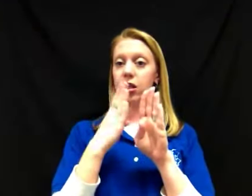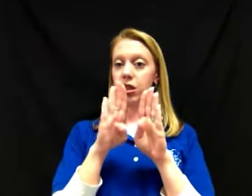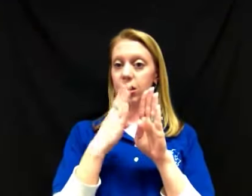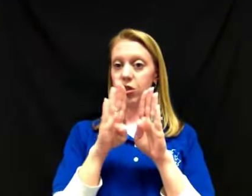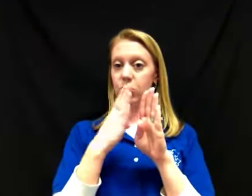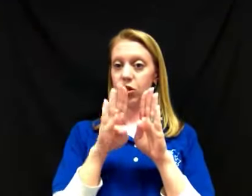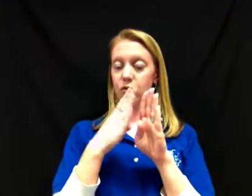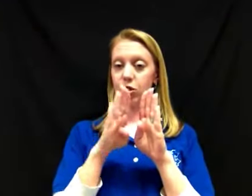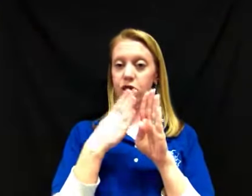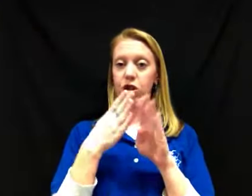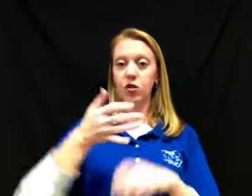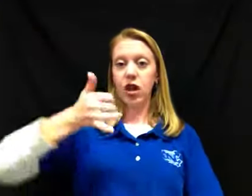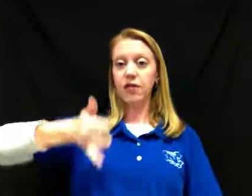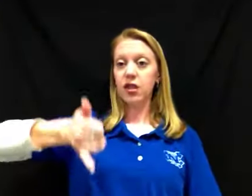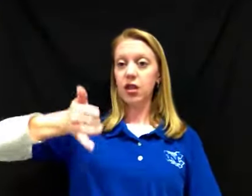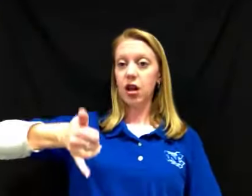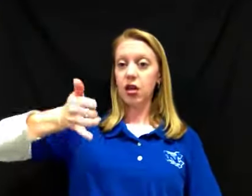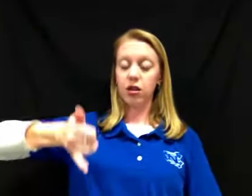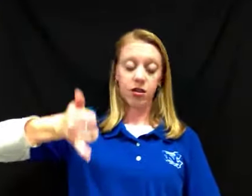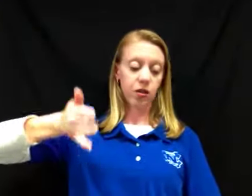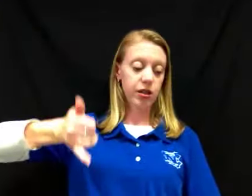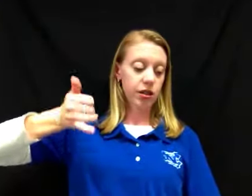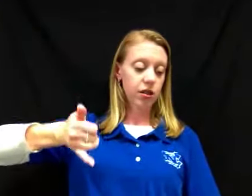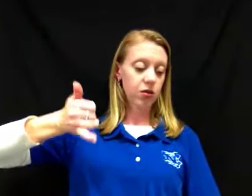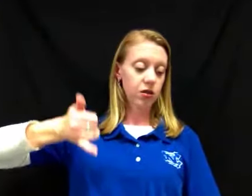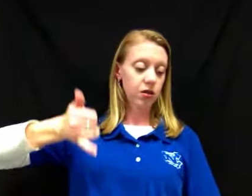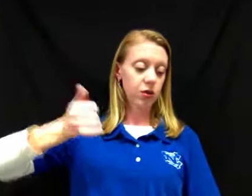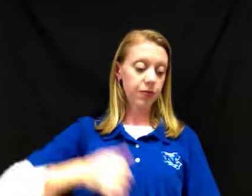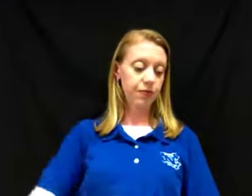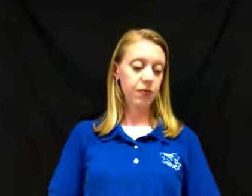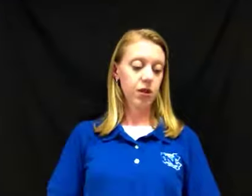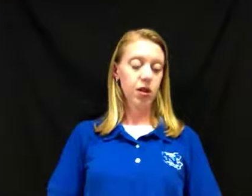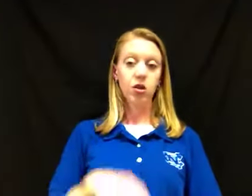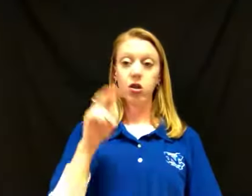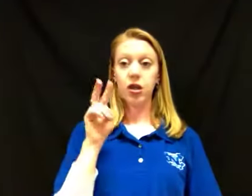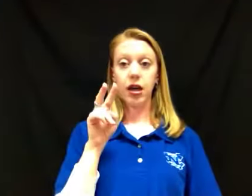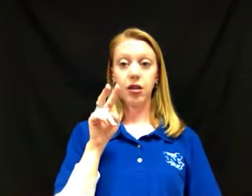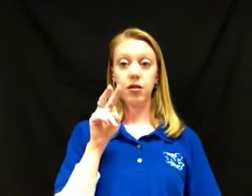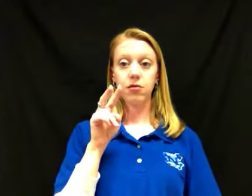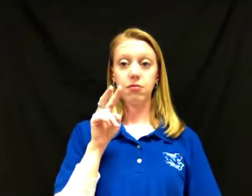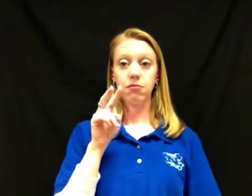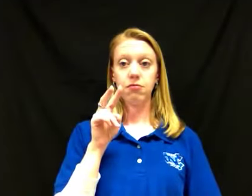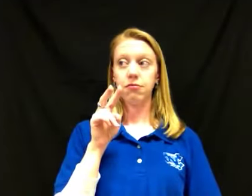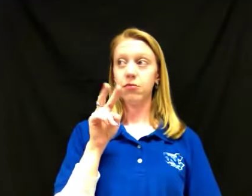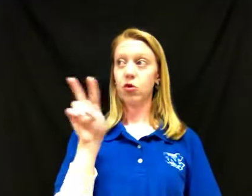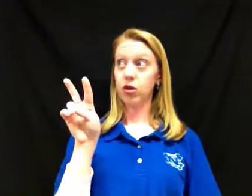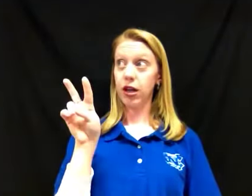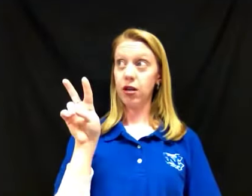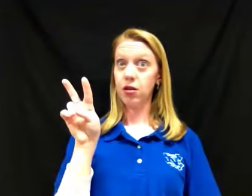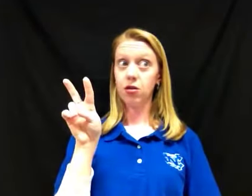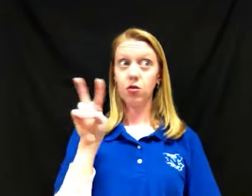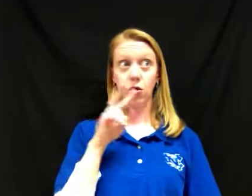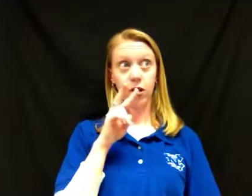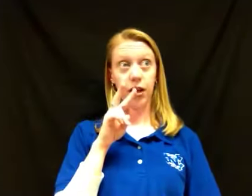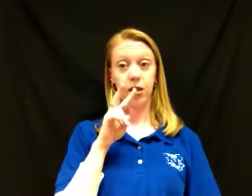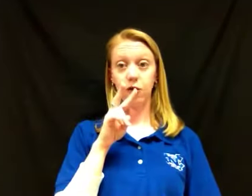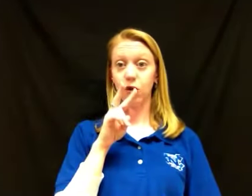Locker is what your book shows. I've seen locker, so I tend to use this one. To look at, or look at, or look at, and of course